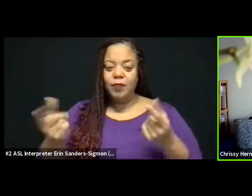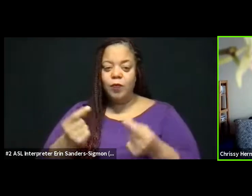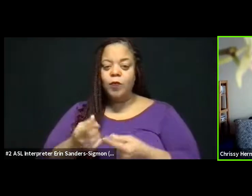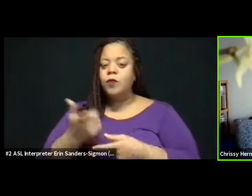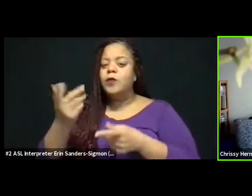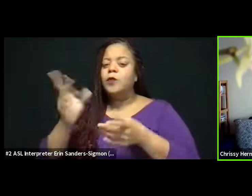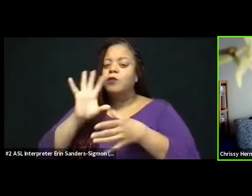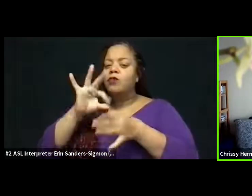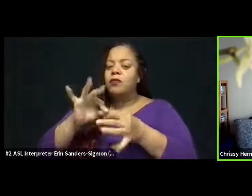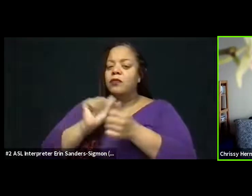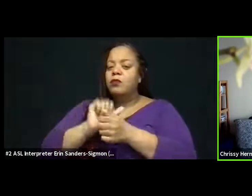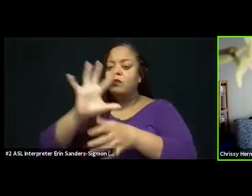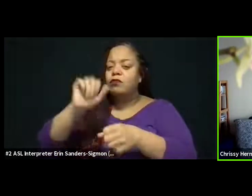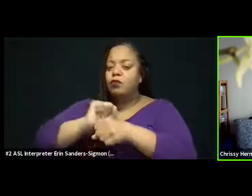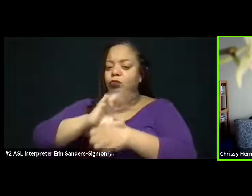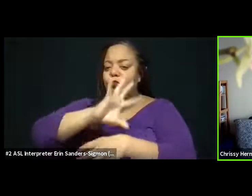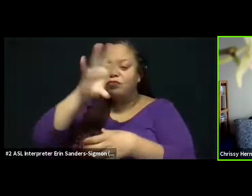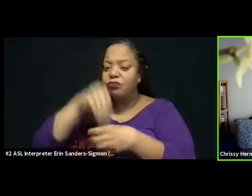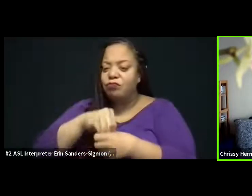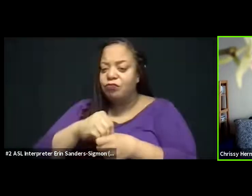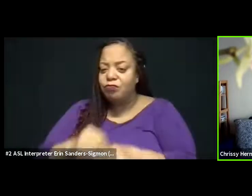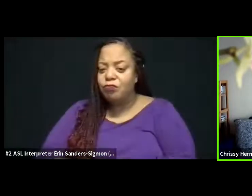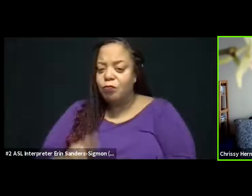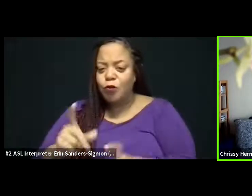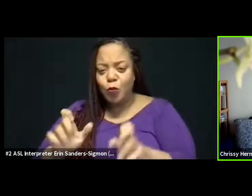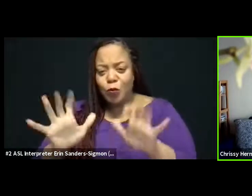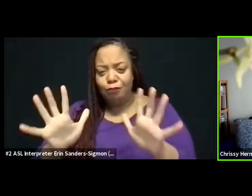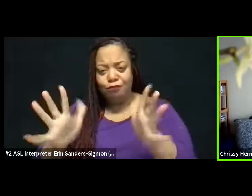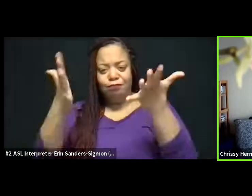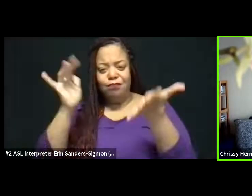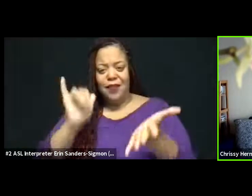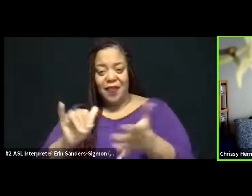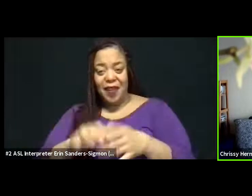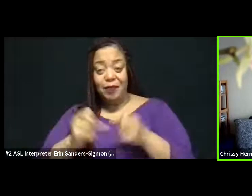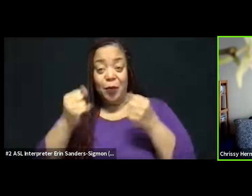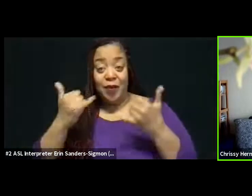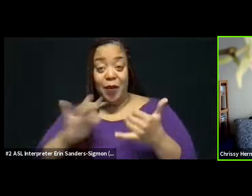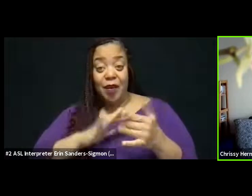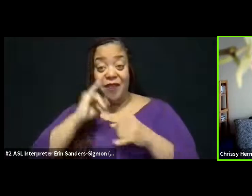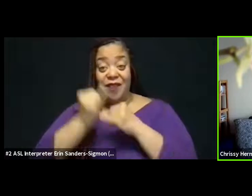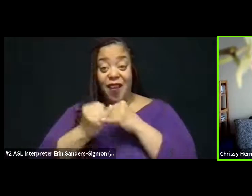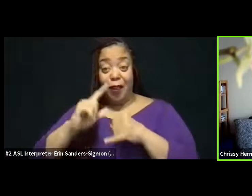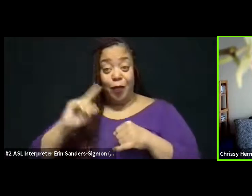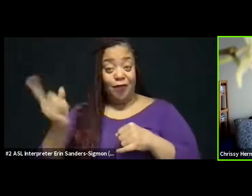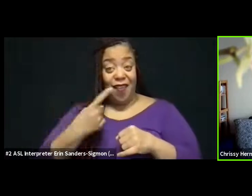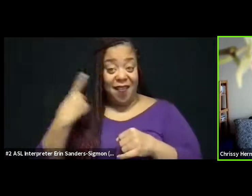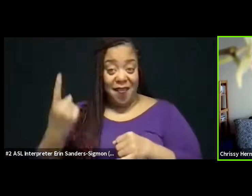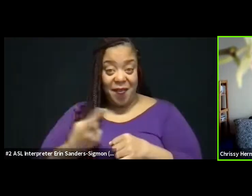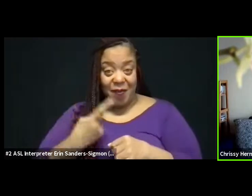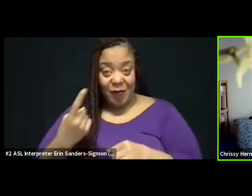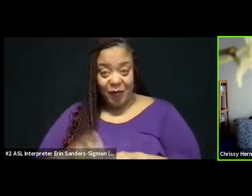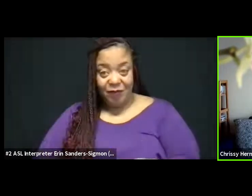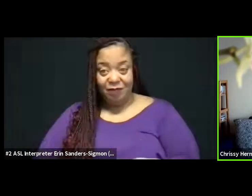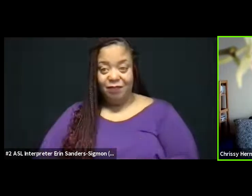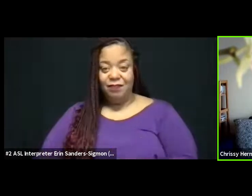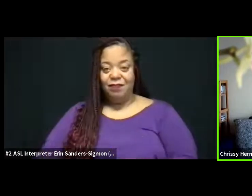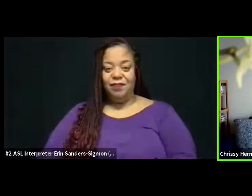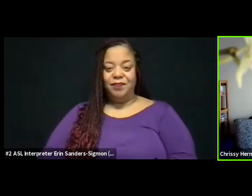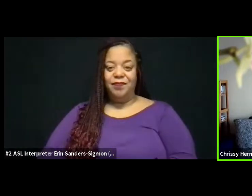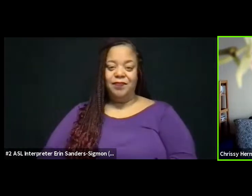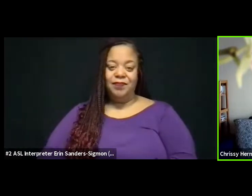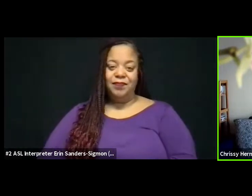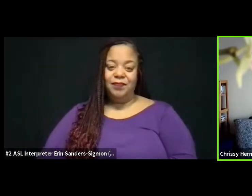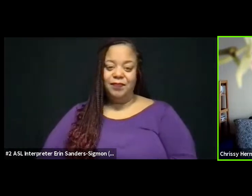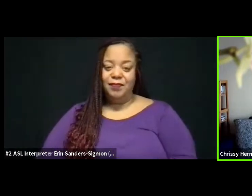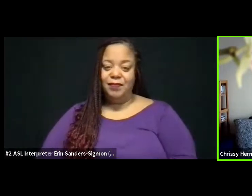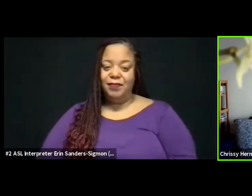that. And so we're going to do our final round as a lightning round for everybody. So we're going to try to take about a